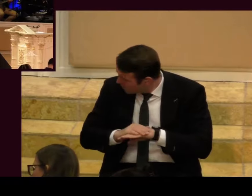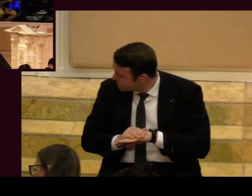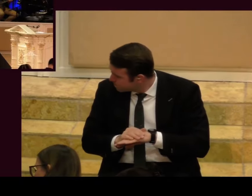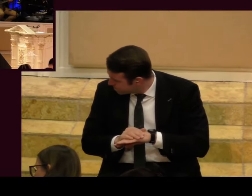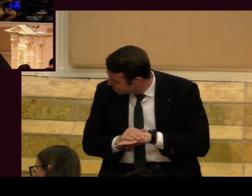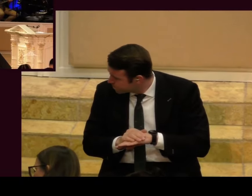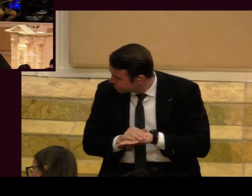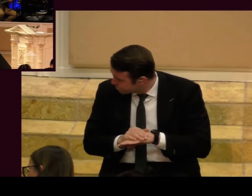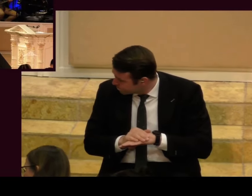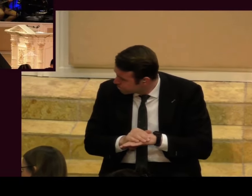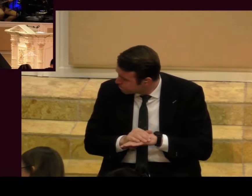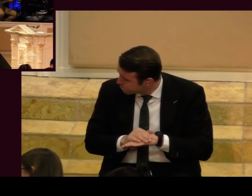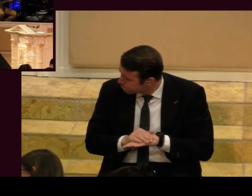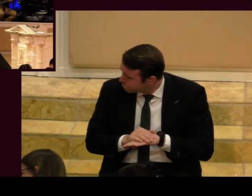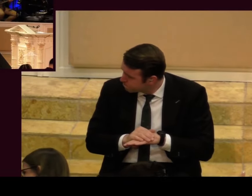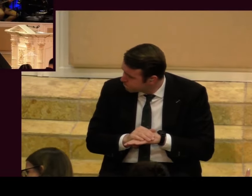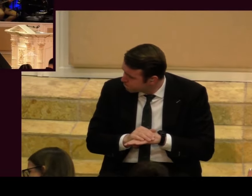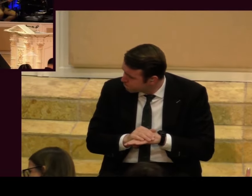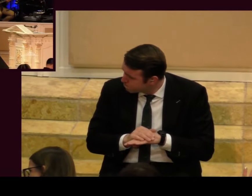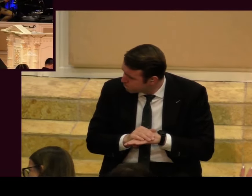Come on.